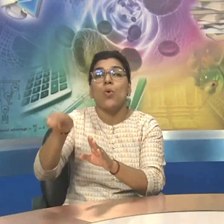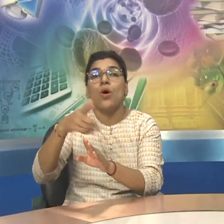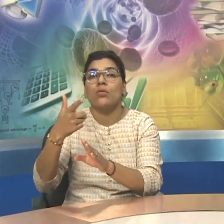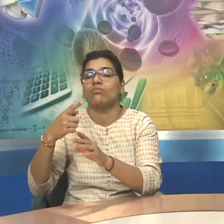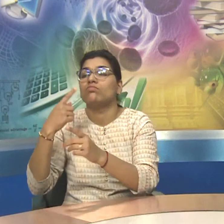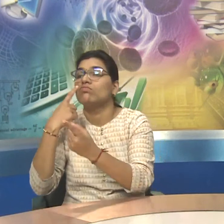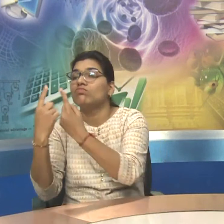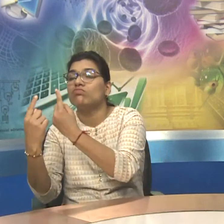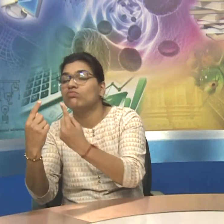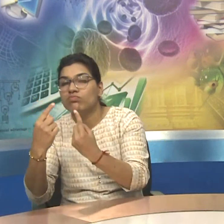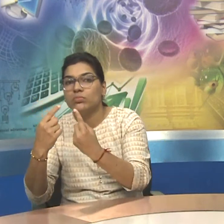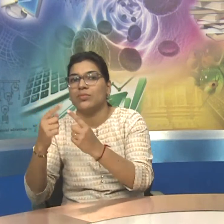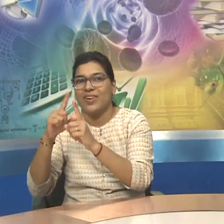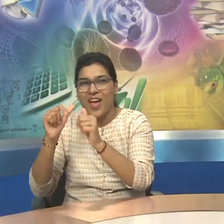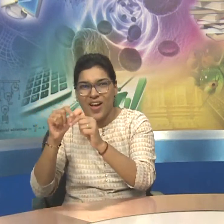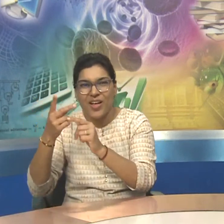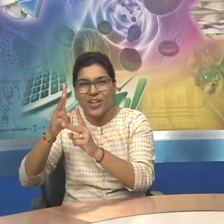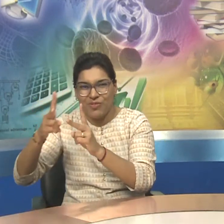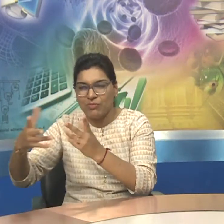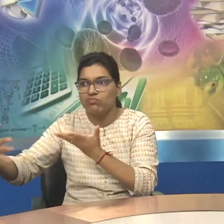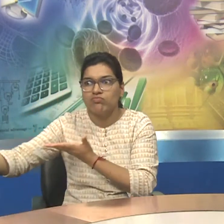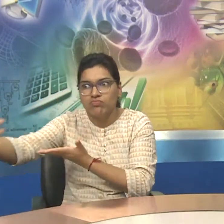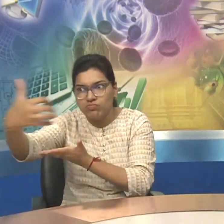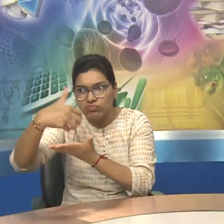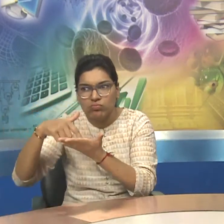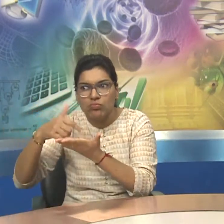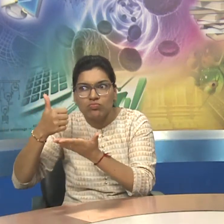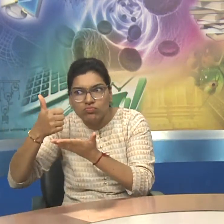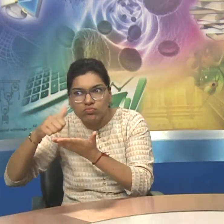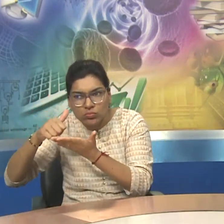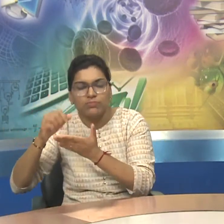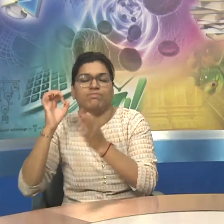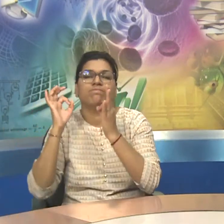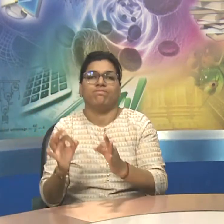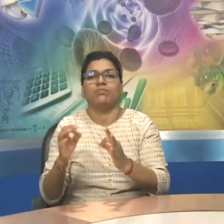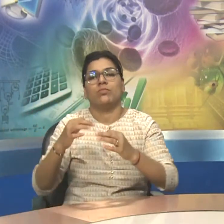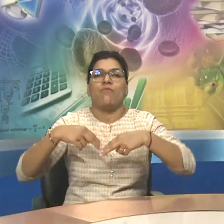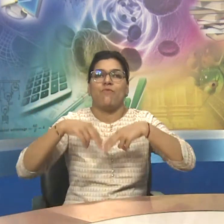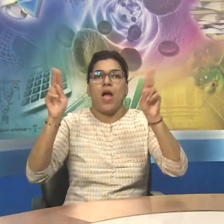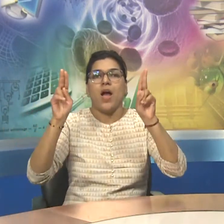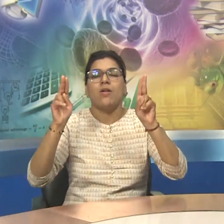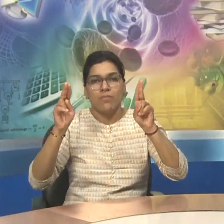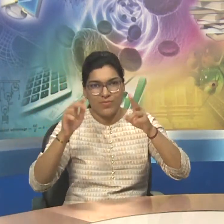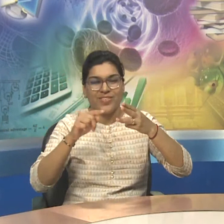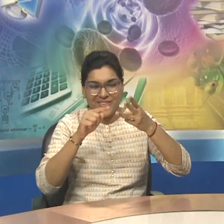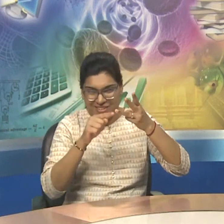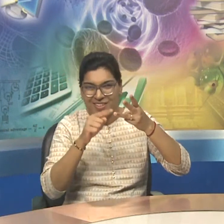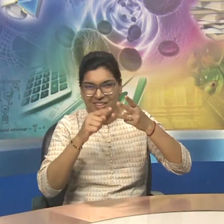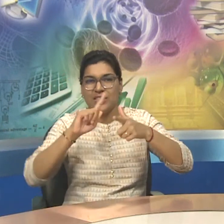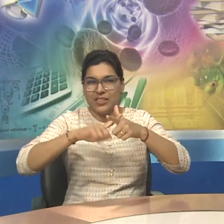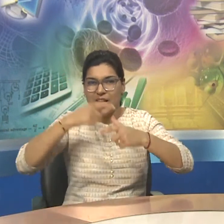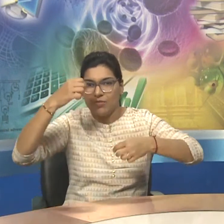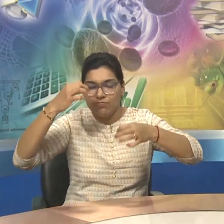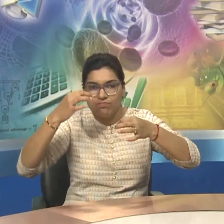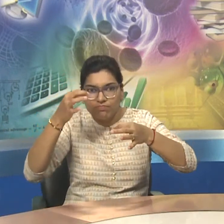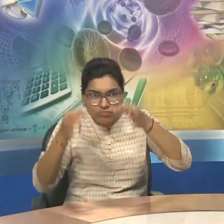in executive part, there is PM, CM, etc.